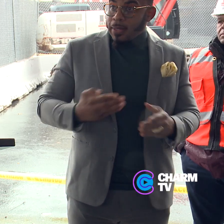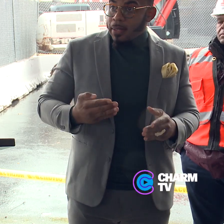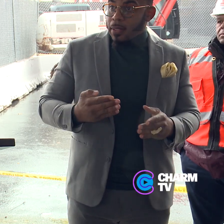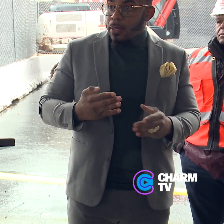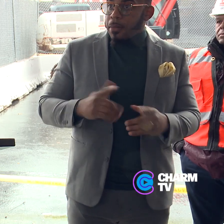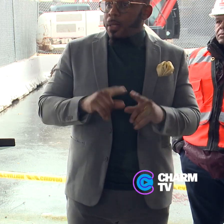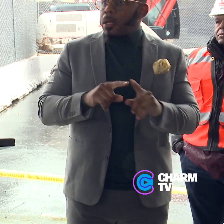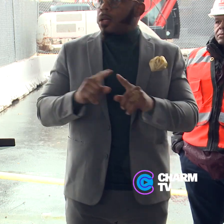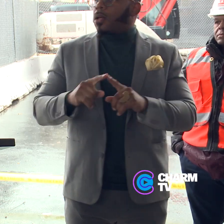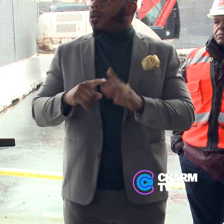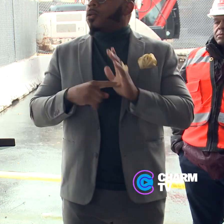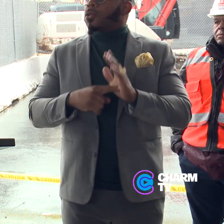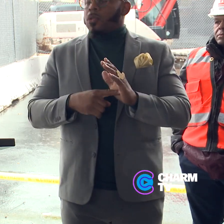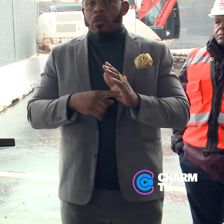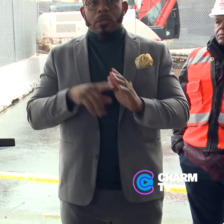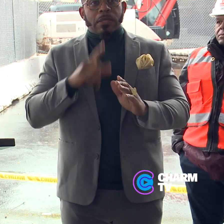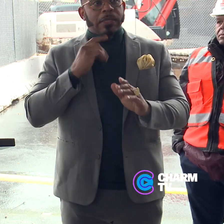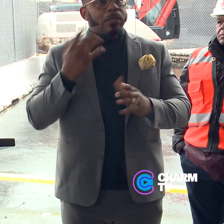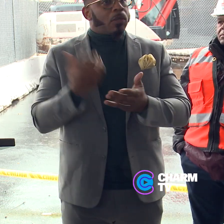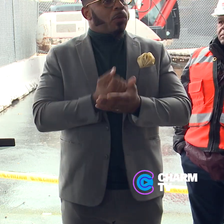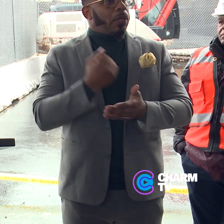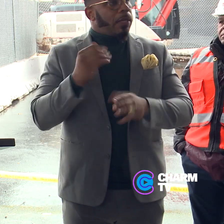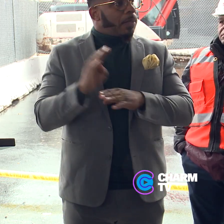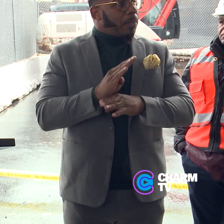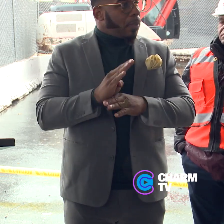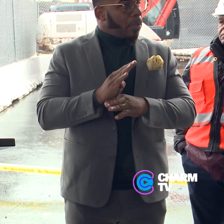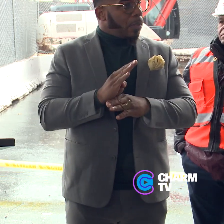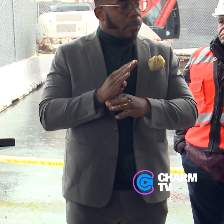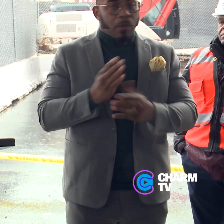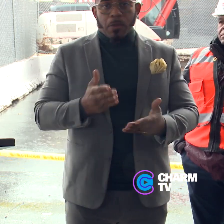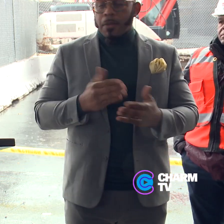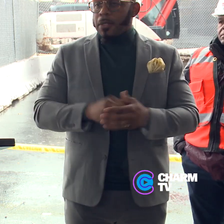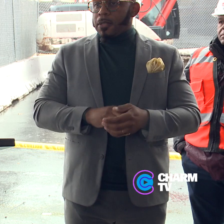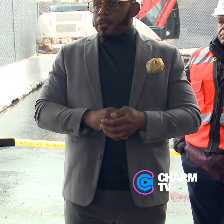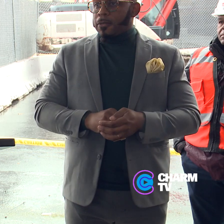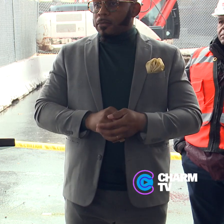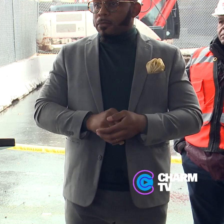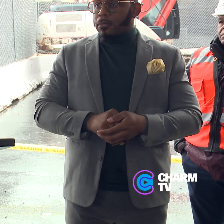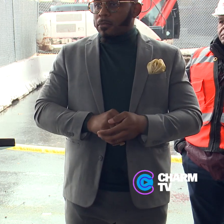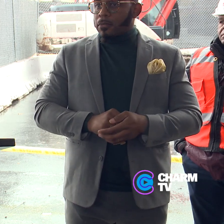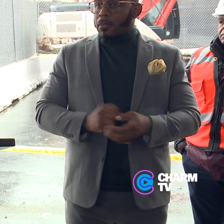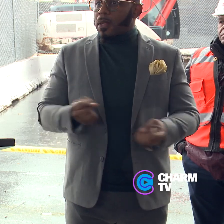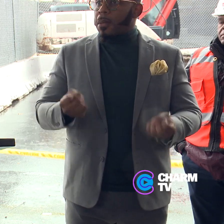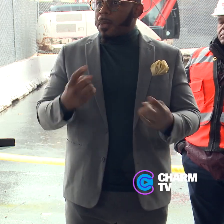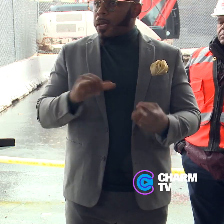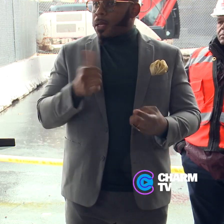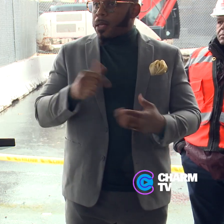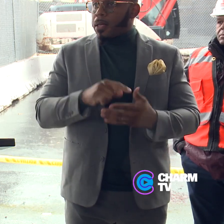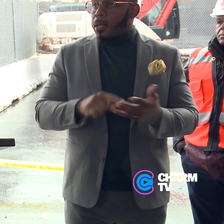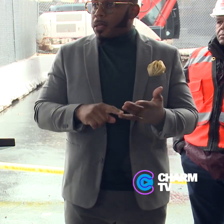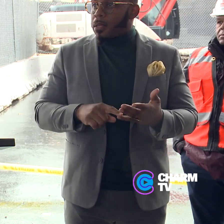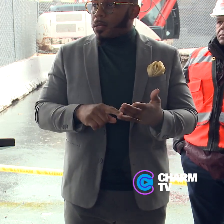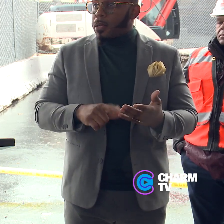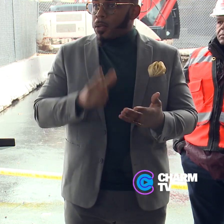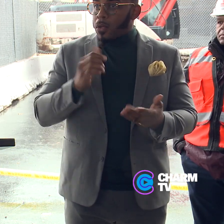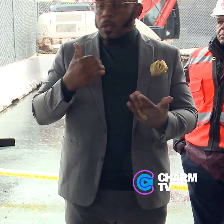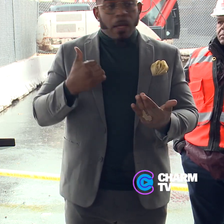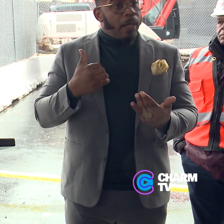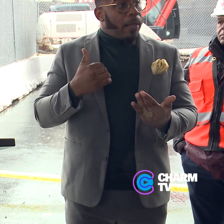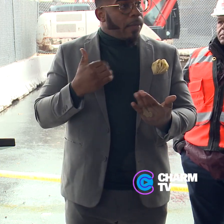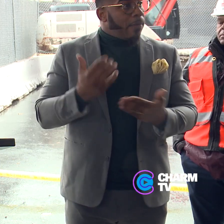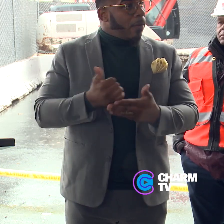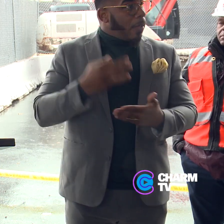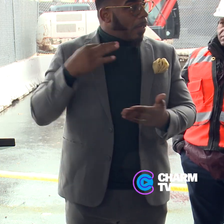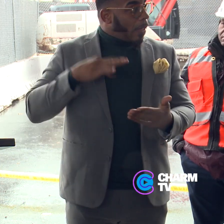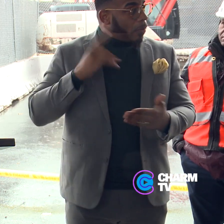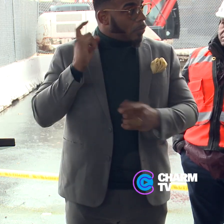but it also shows that it's a winning business proposition. And many others who have capital